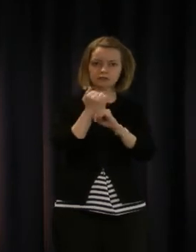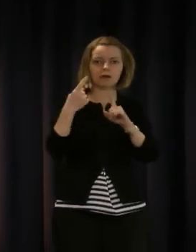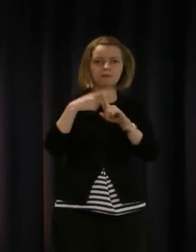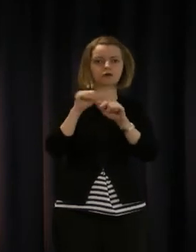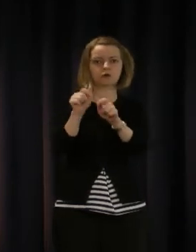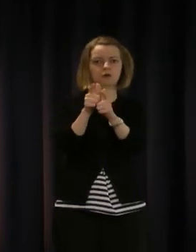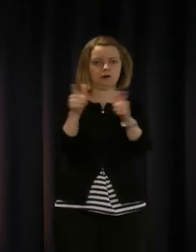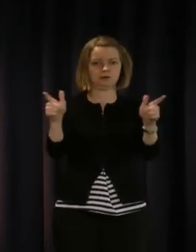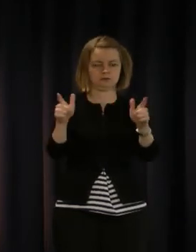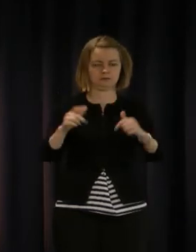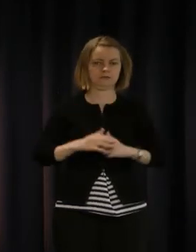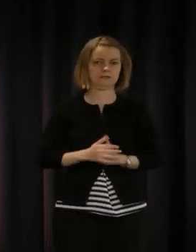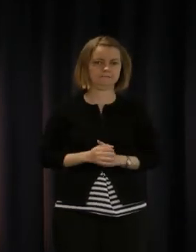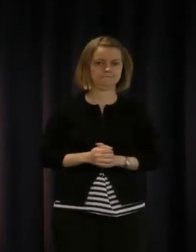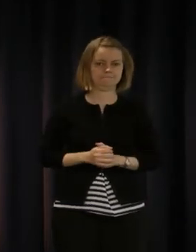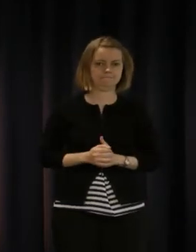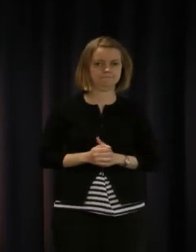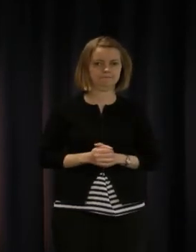language.